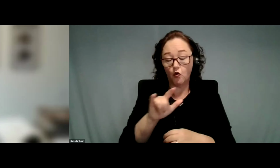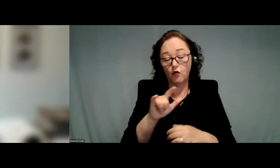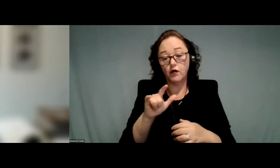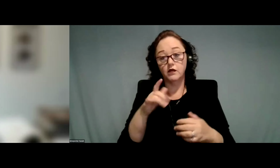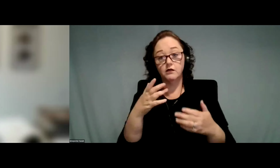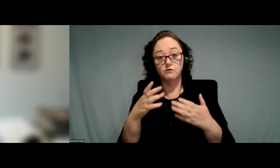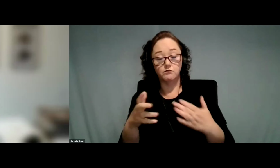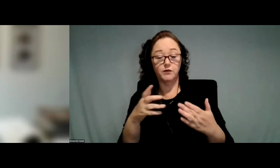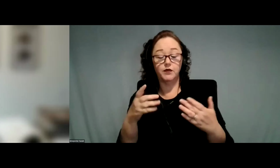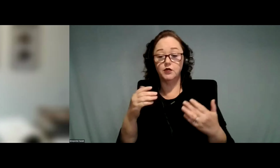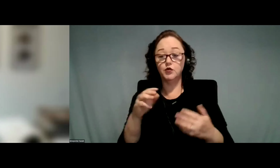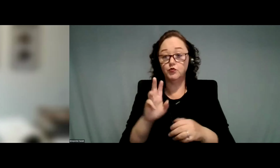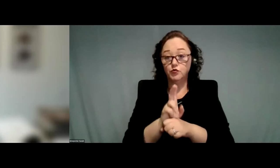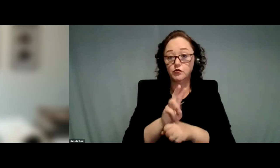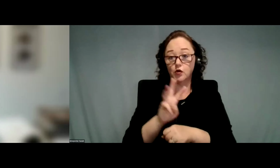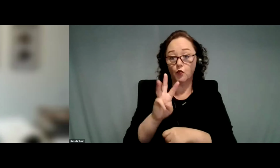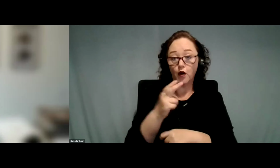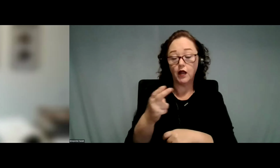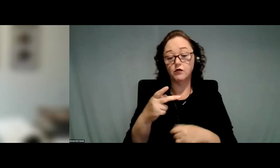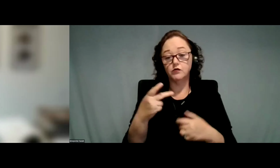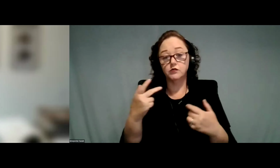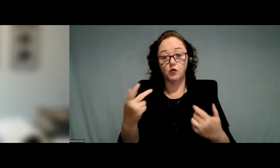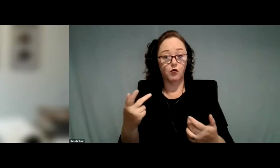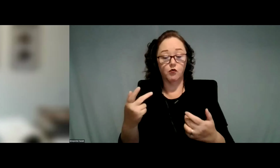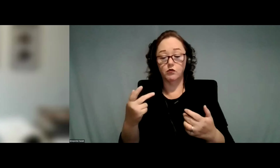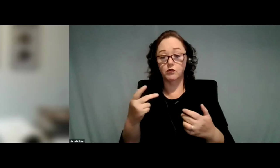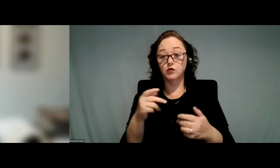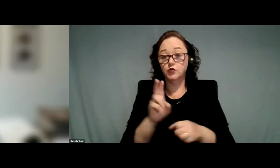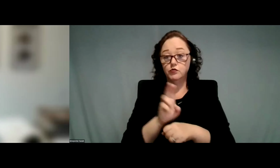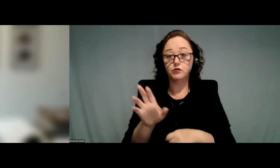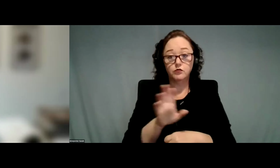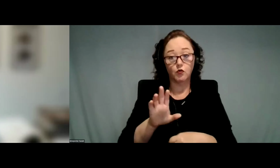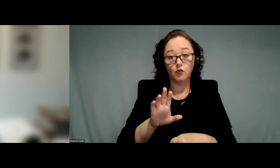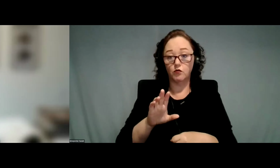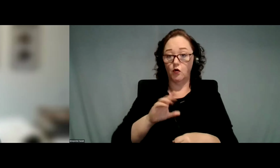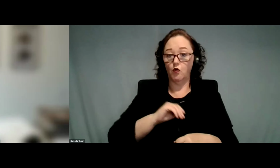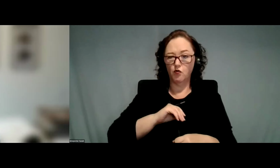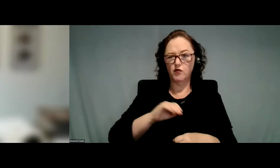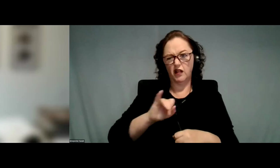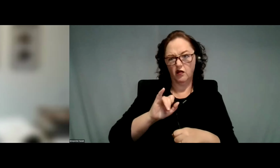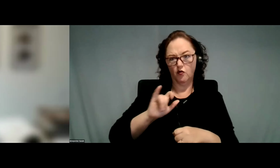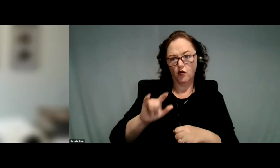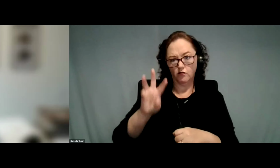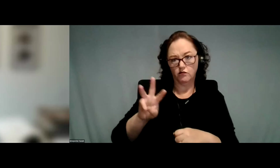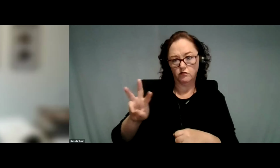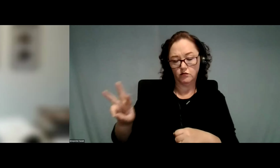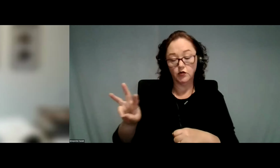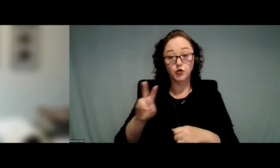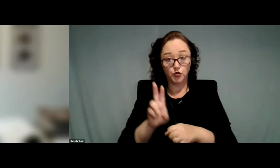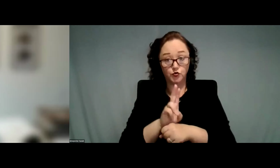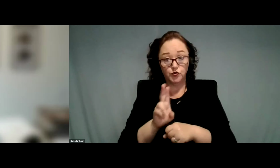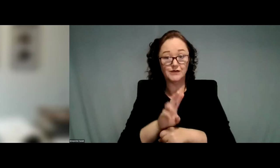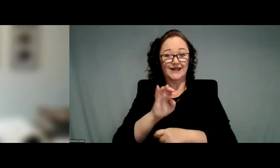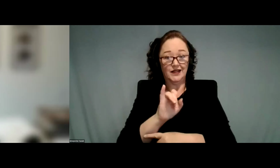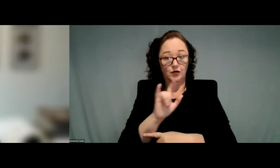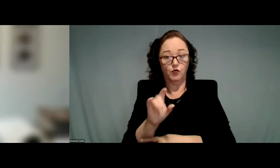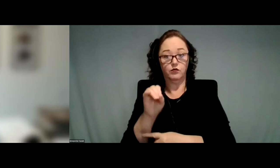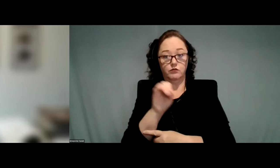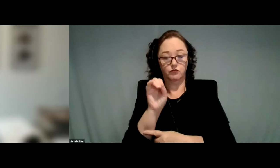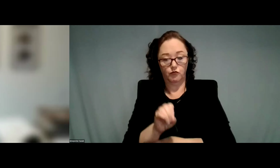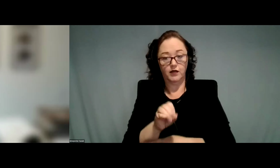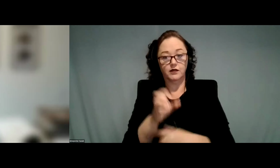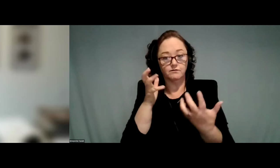or Illinois retailer's own website. So by origin, I mean you use the Illinois rate that is applicable to where